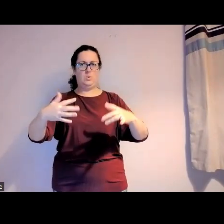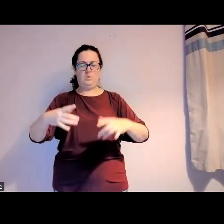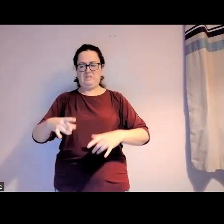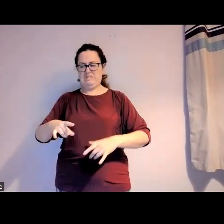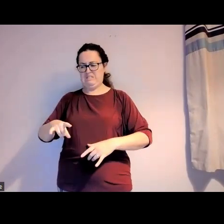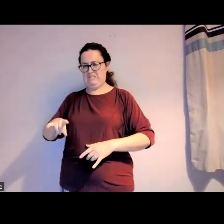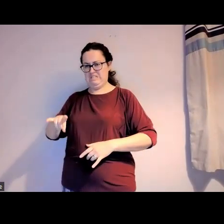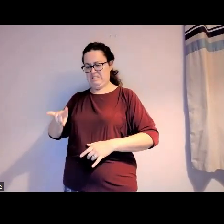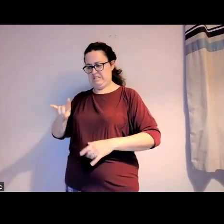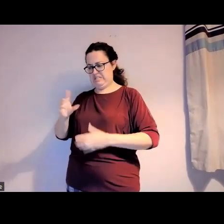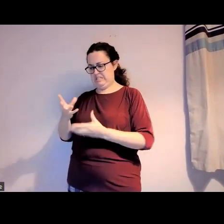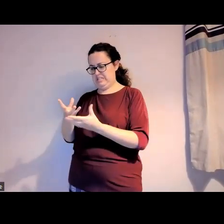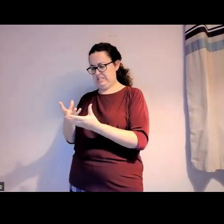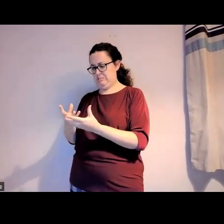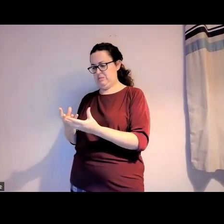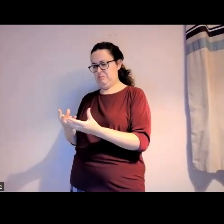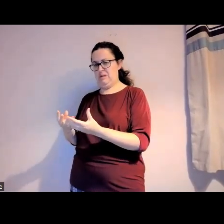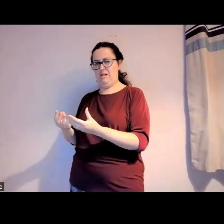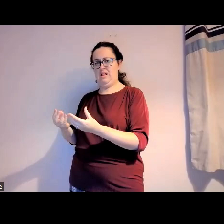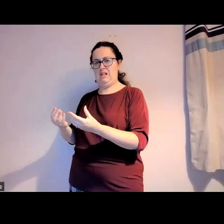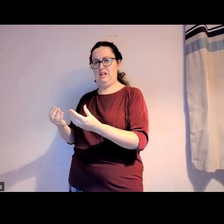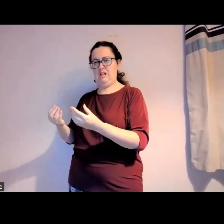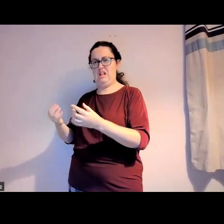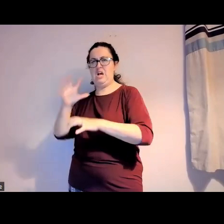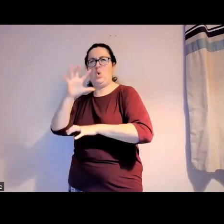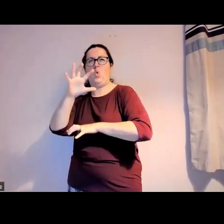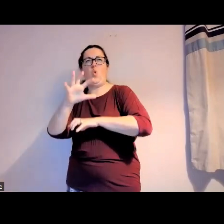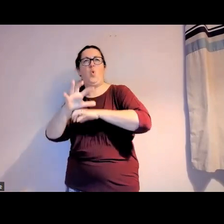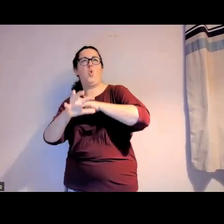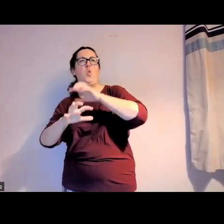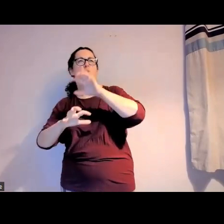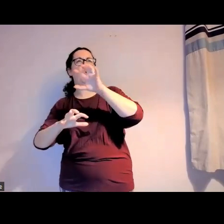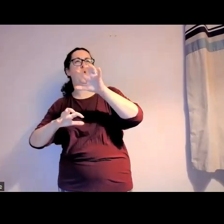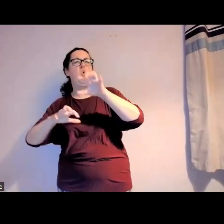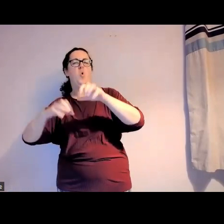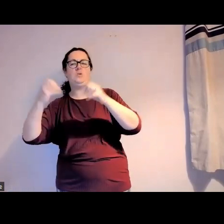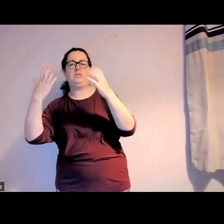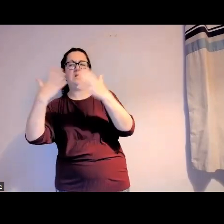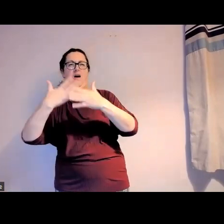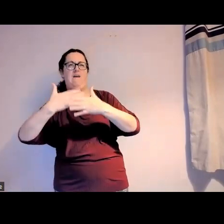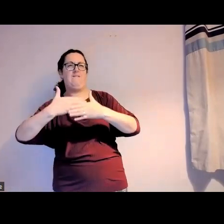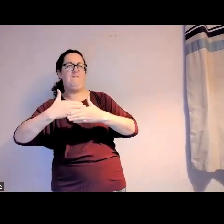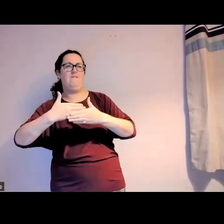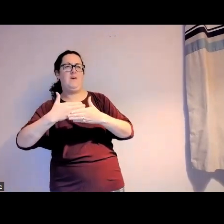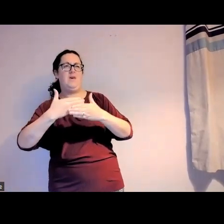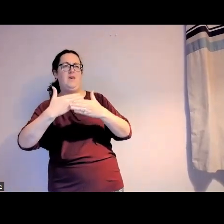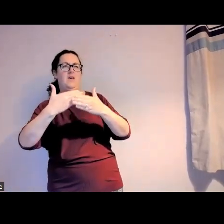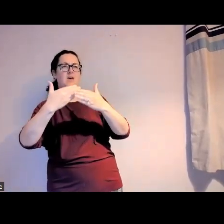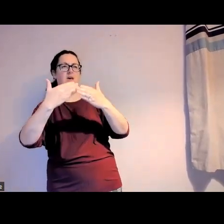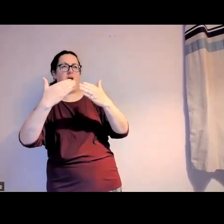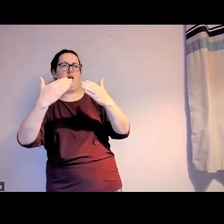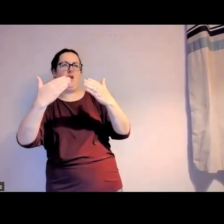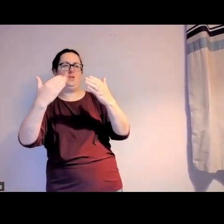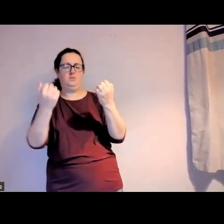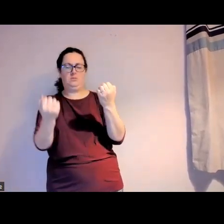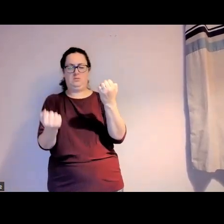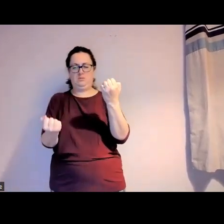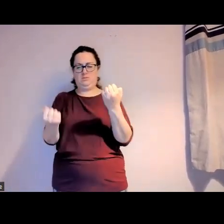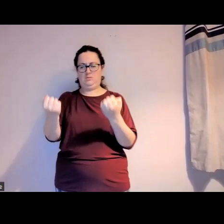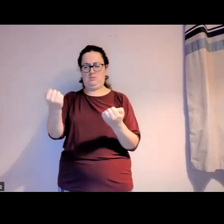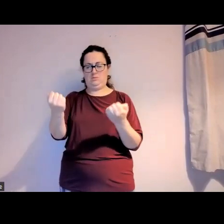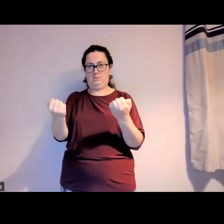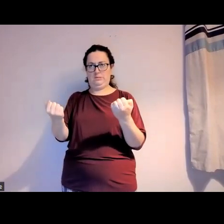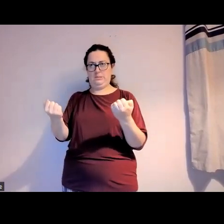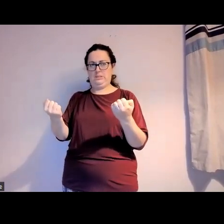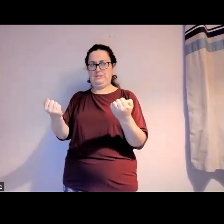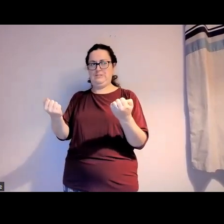night melt away, grasping claws on the fading night. The probates of dark now to